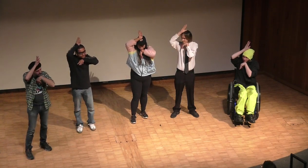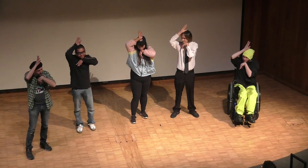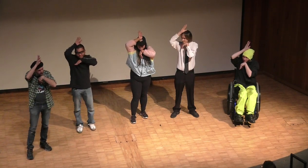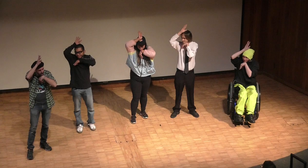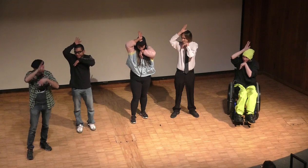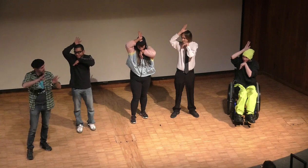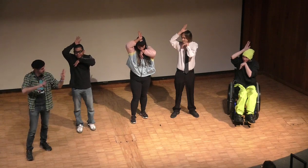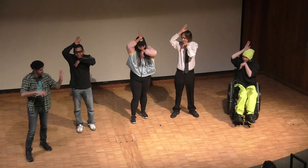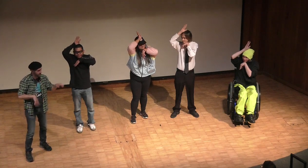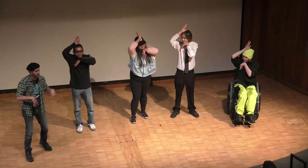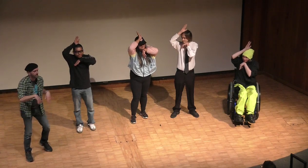keep your hands up.